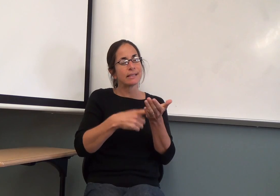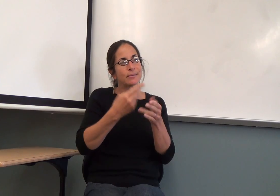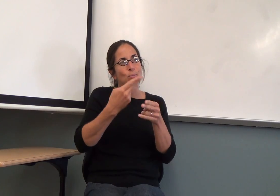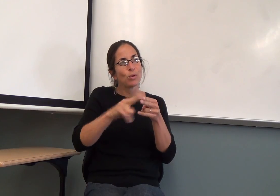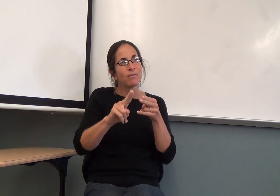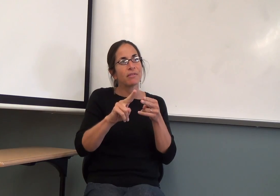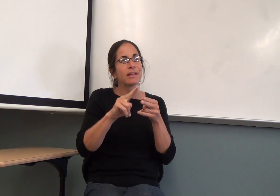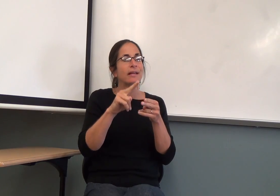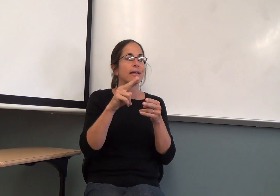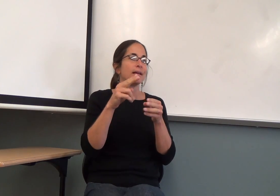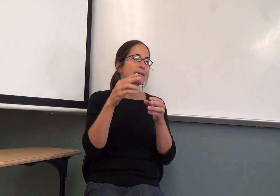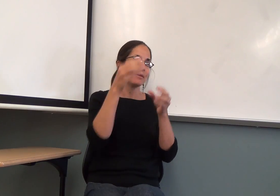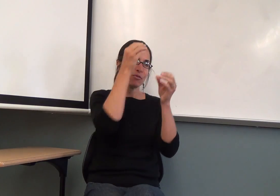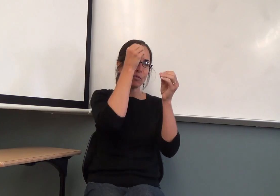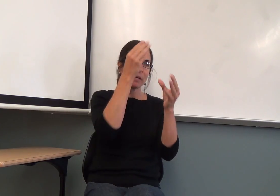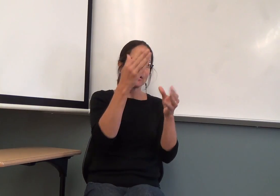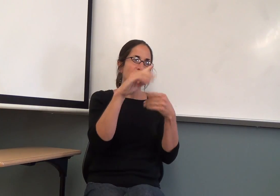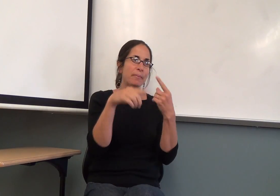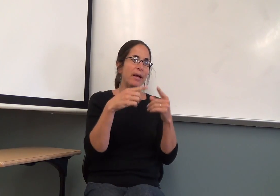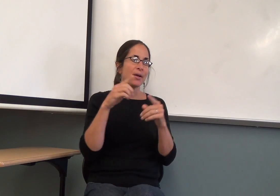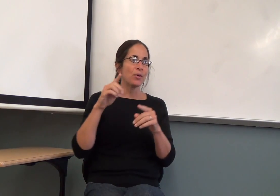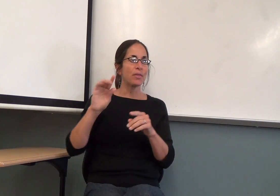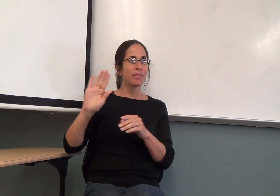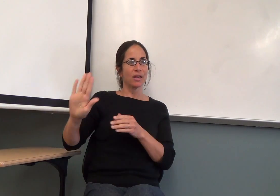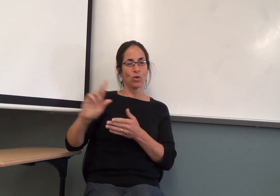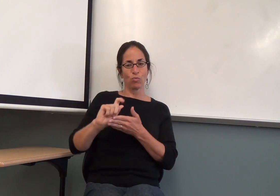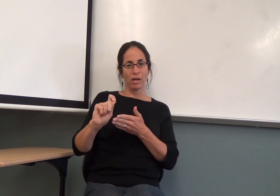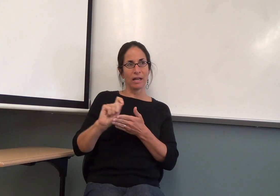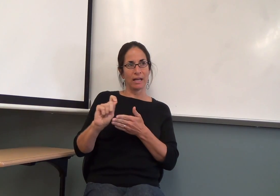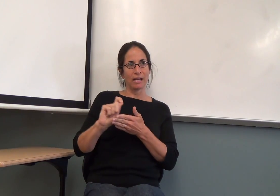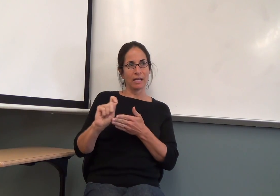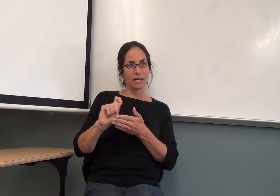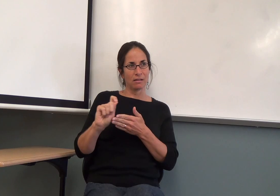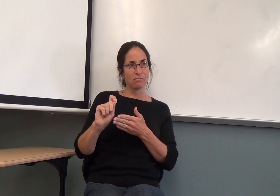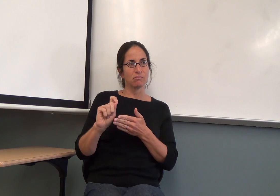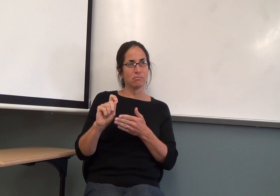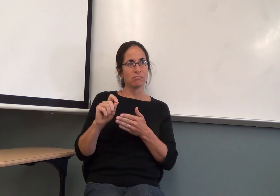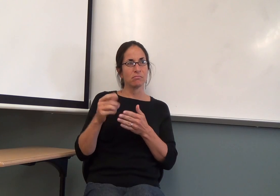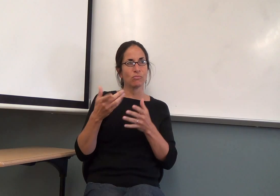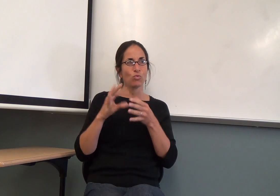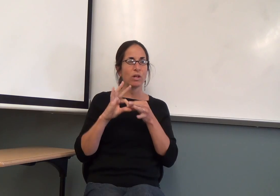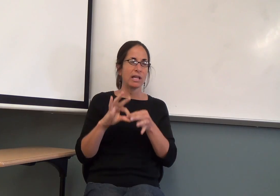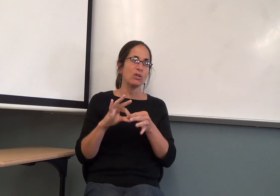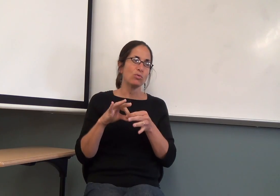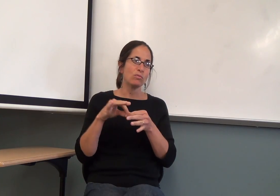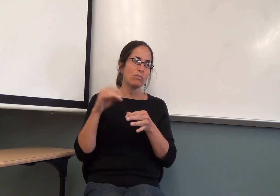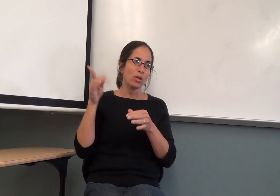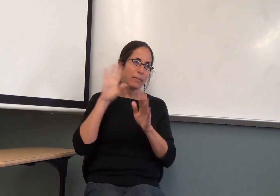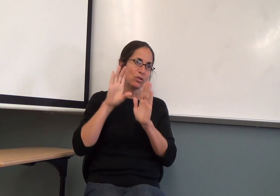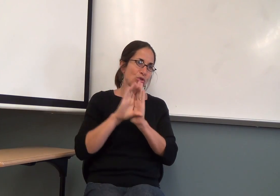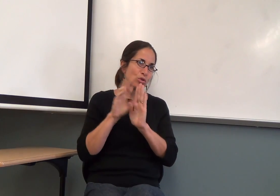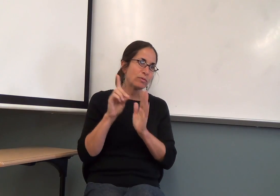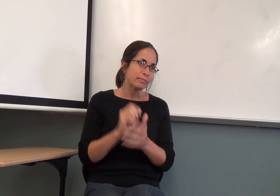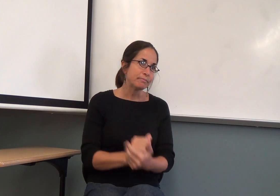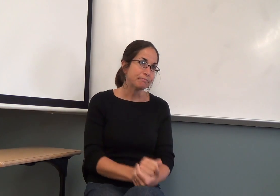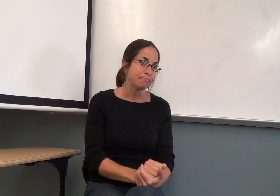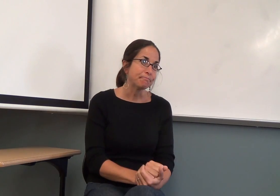of information about their writing on that particular picture they chose, all right? And what you're